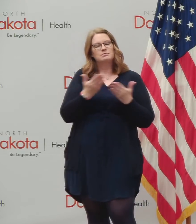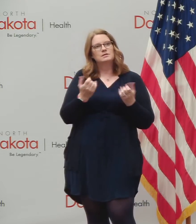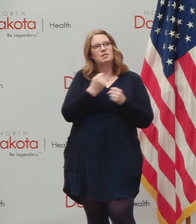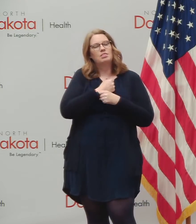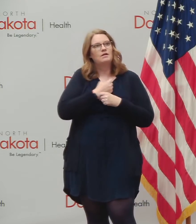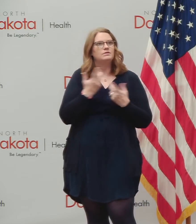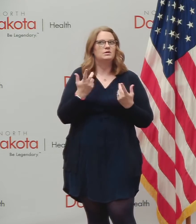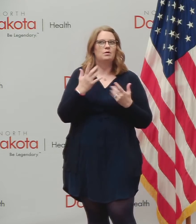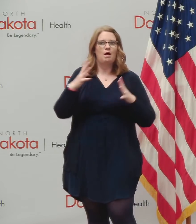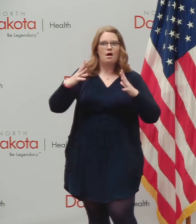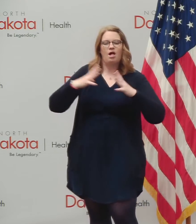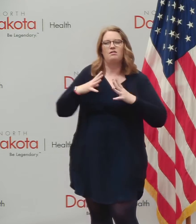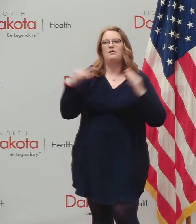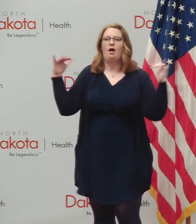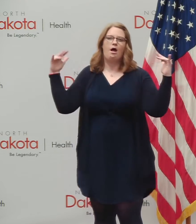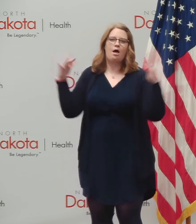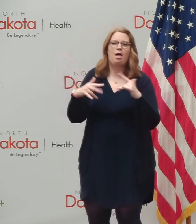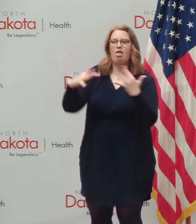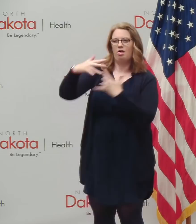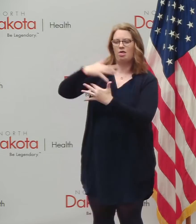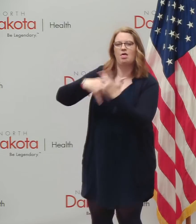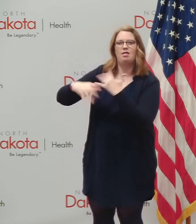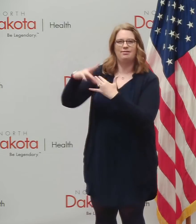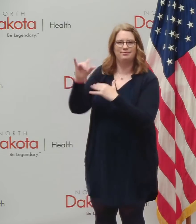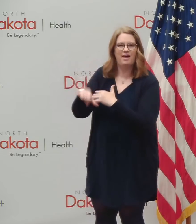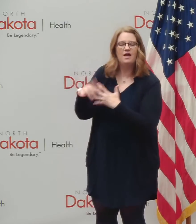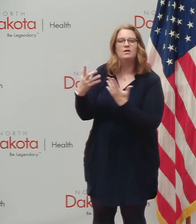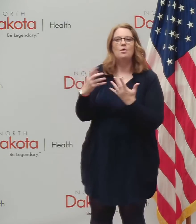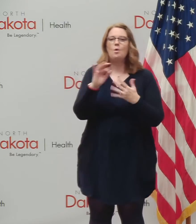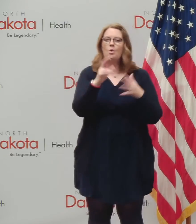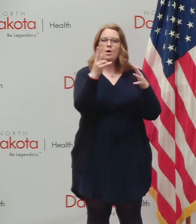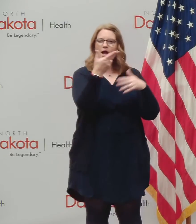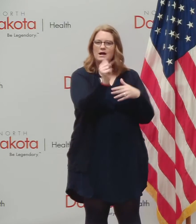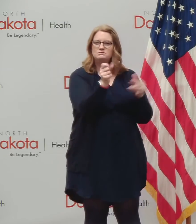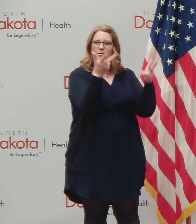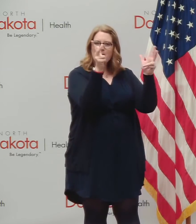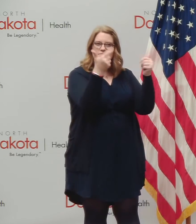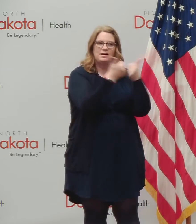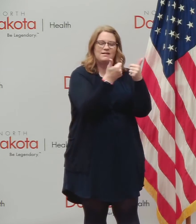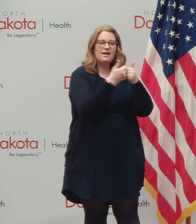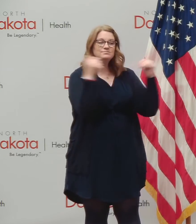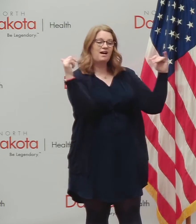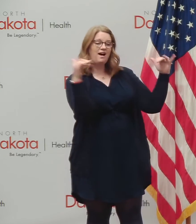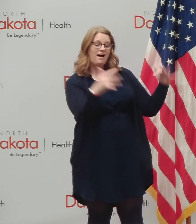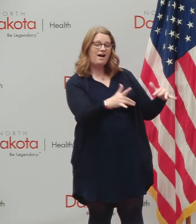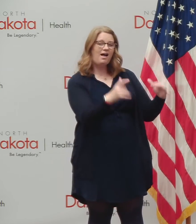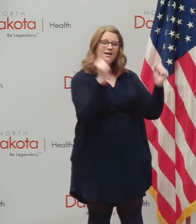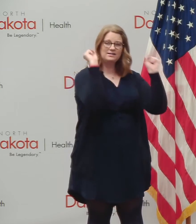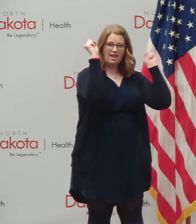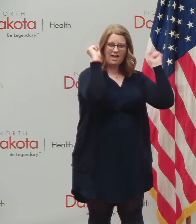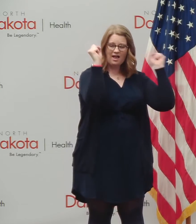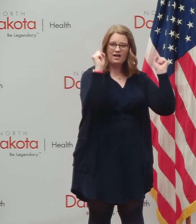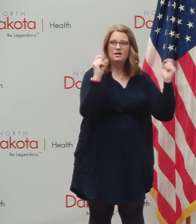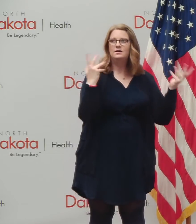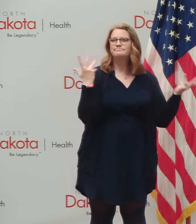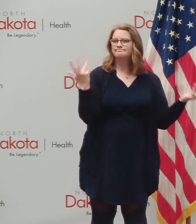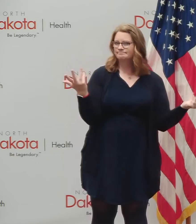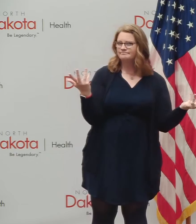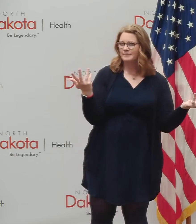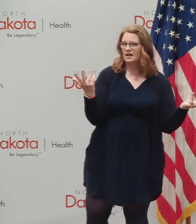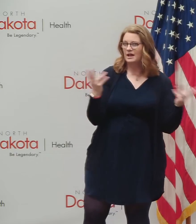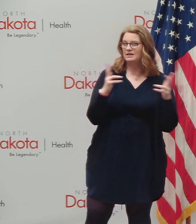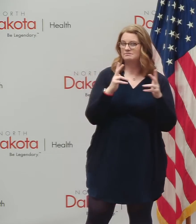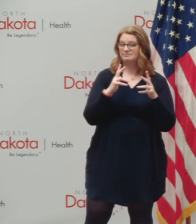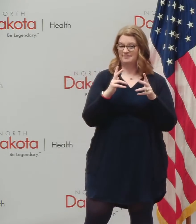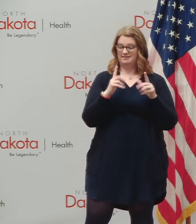the holidays or whether it's attending high school basketball games, whether those things are and how